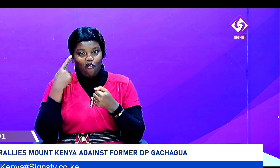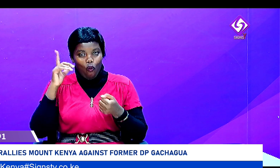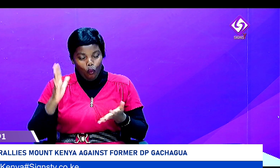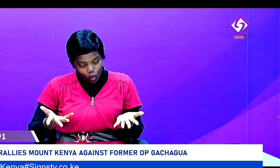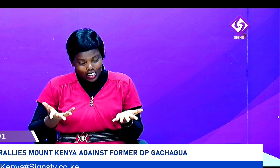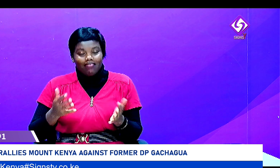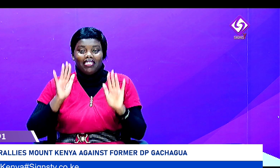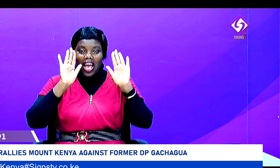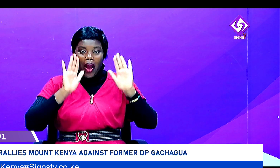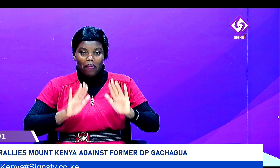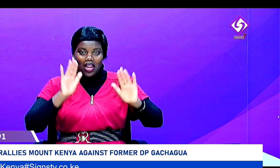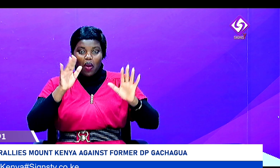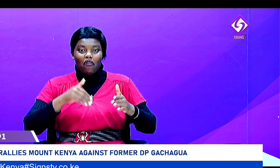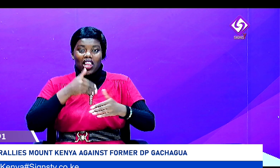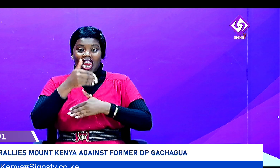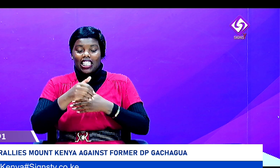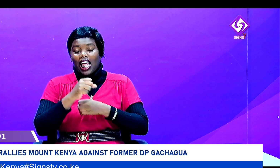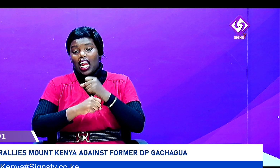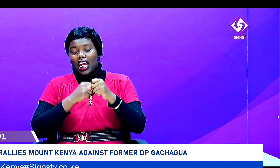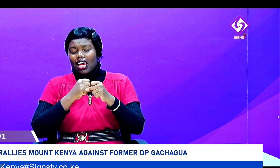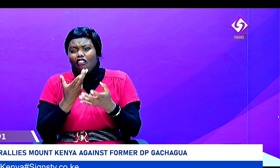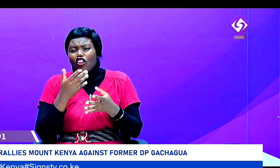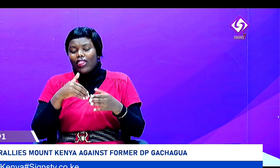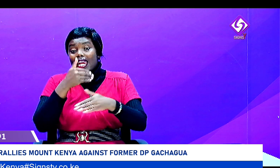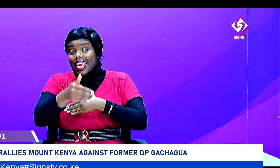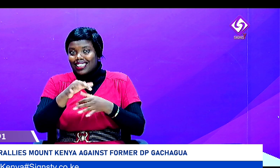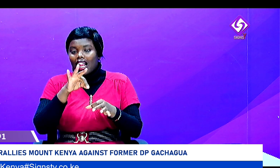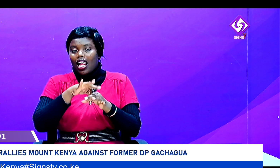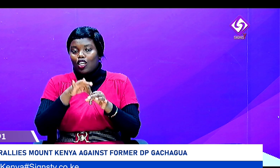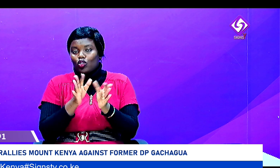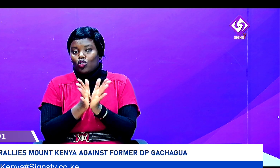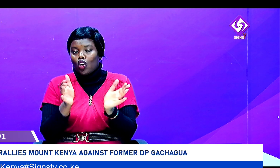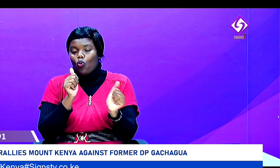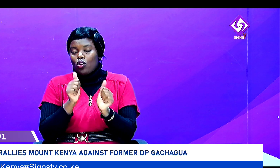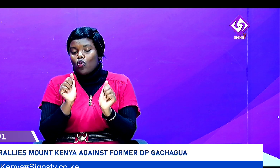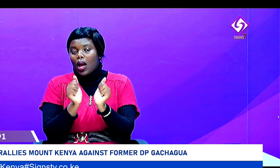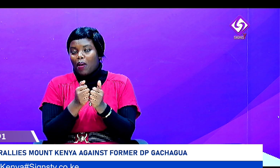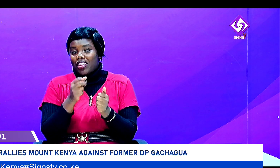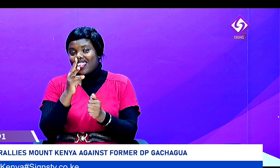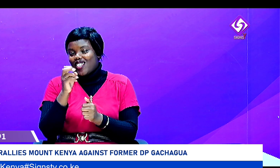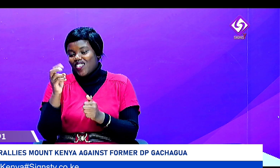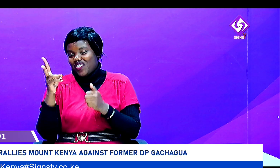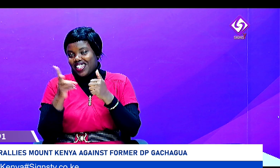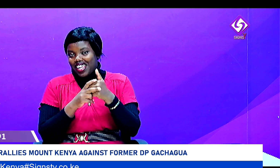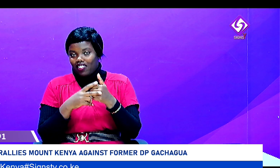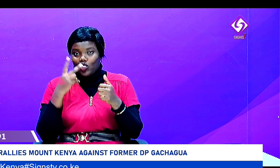contradicting for the campaign for the next general election that will happen in